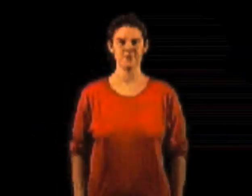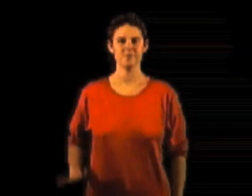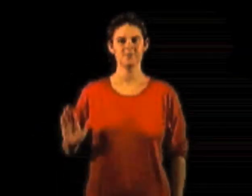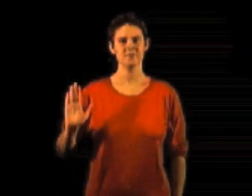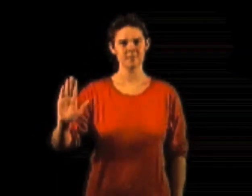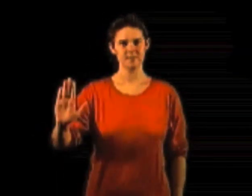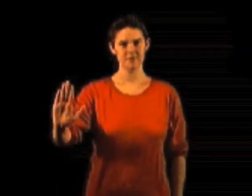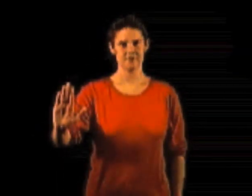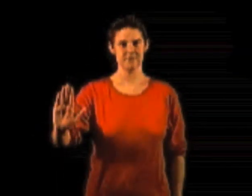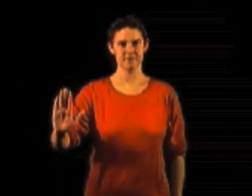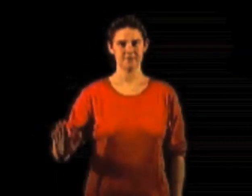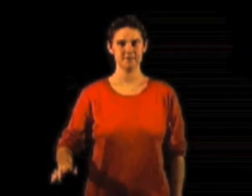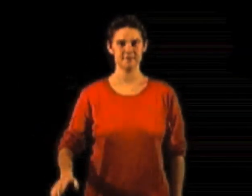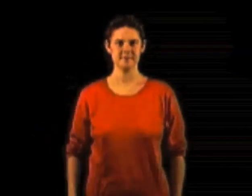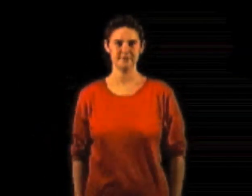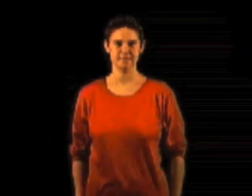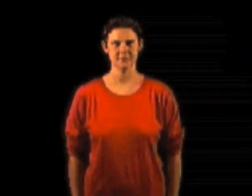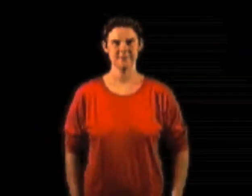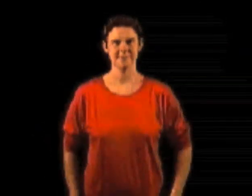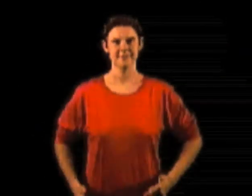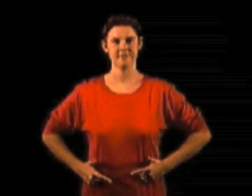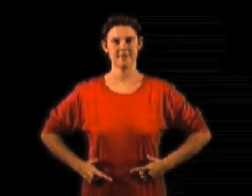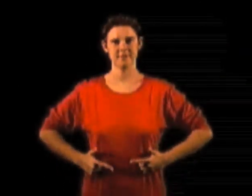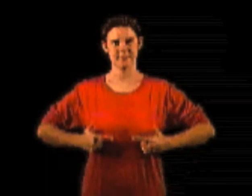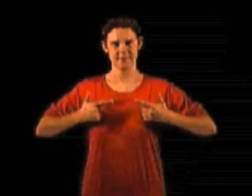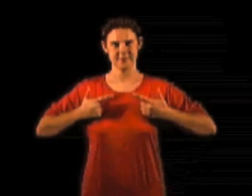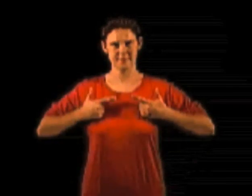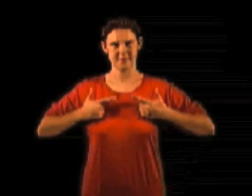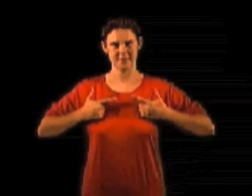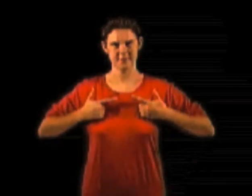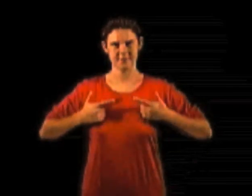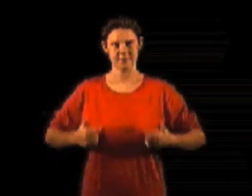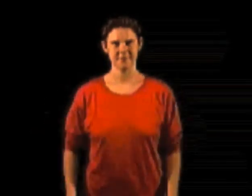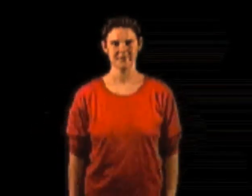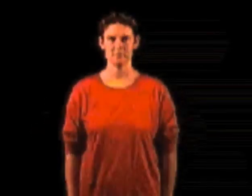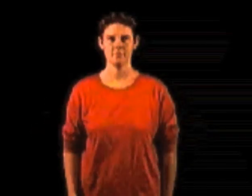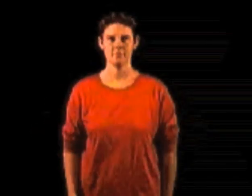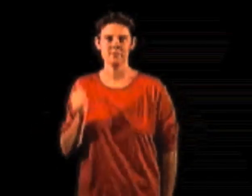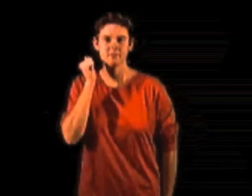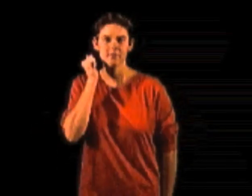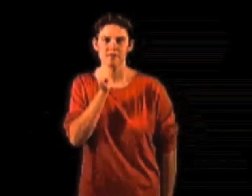your life every day?